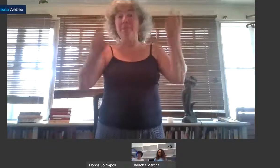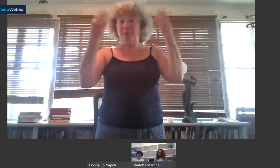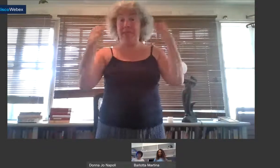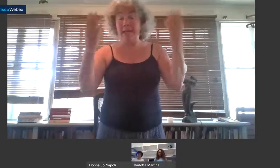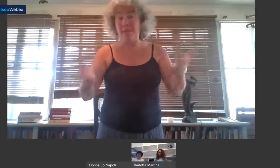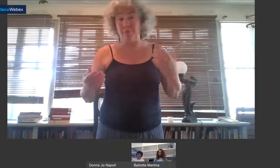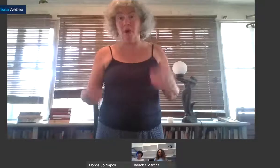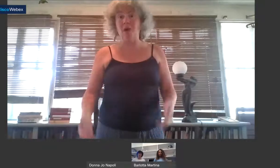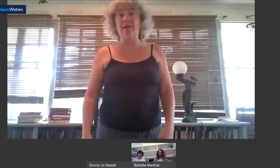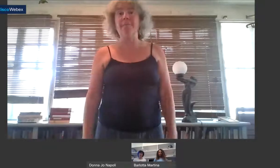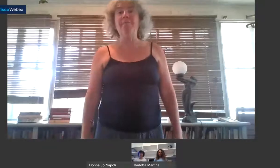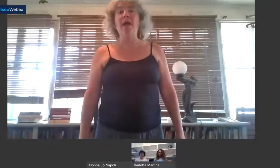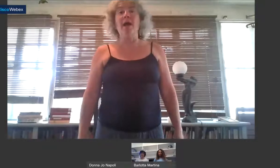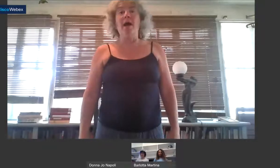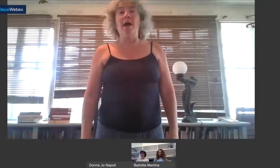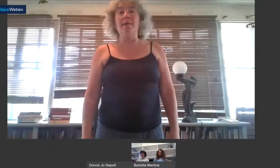but we can rock.